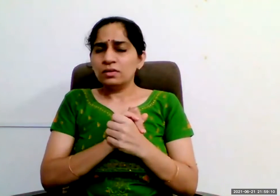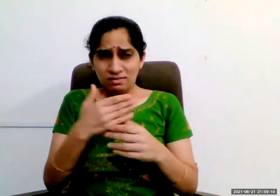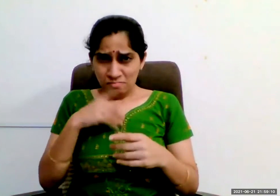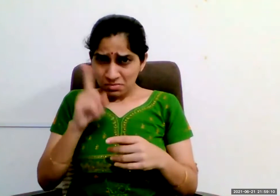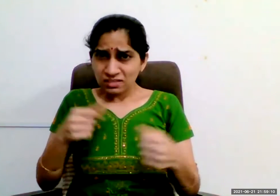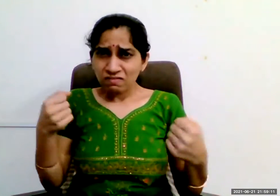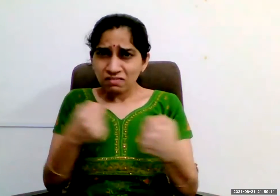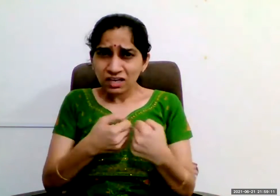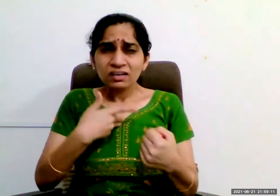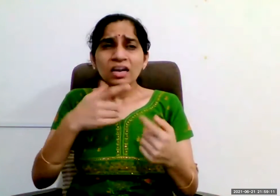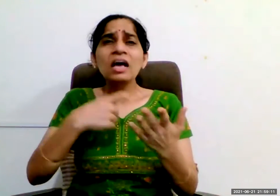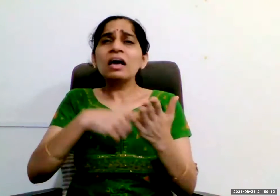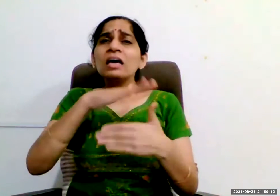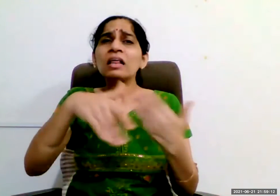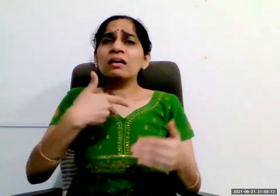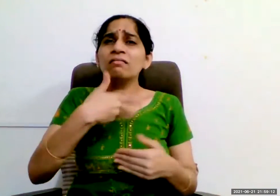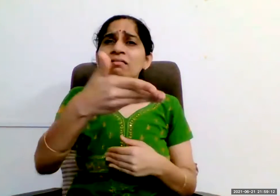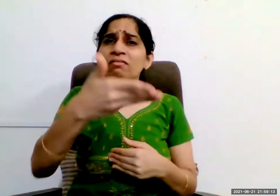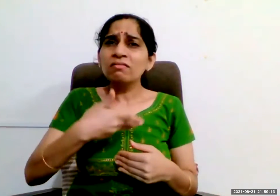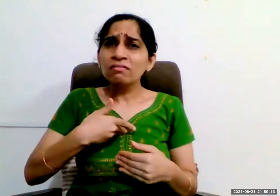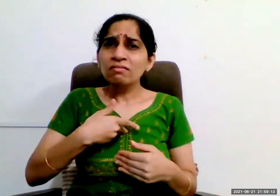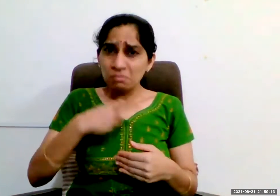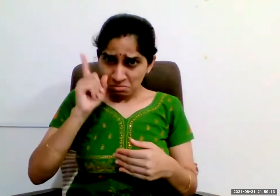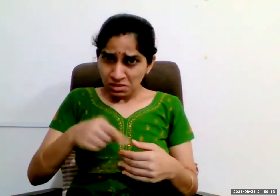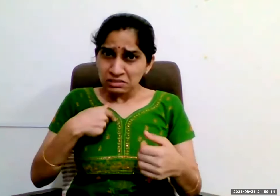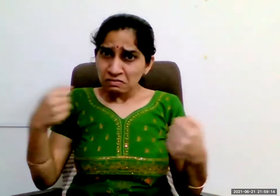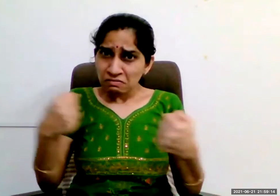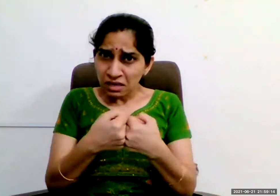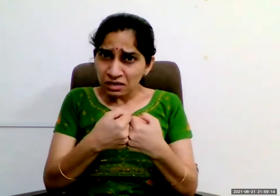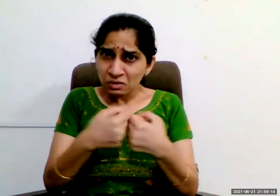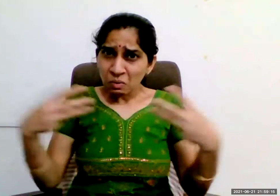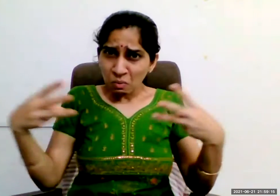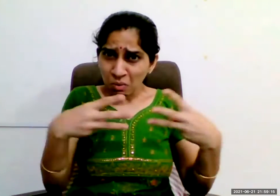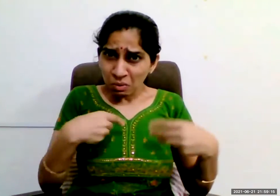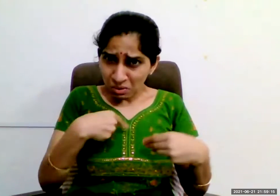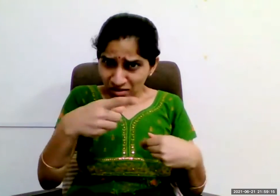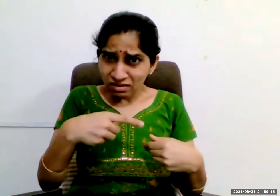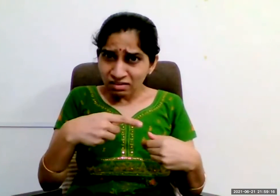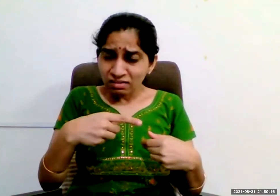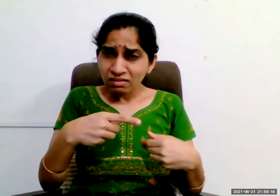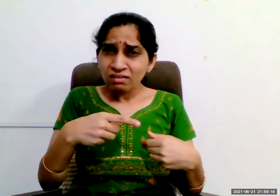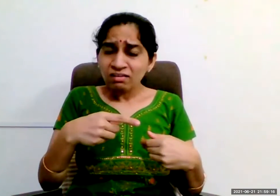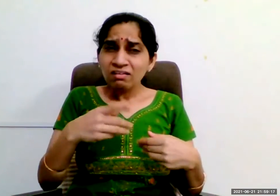whether he should uh, fight with his relatives or just renounce everything and go to the forest.